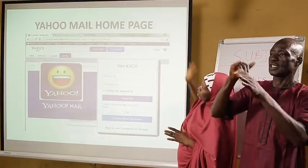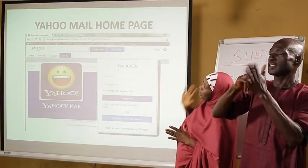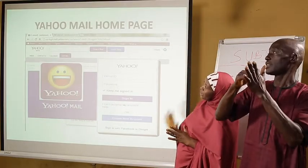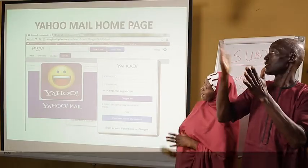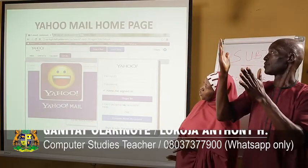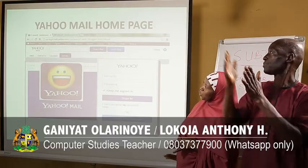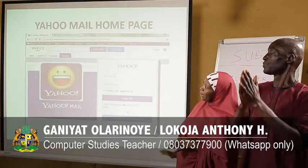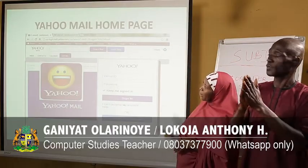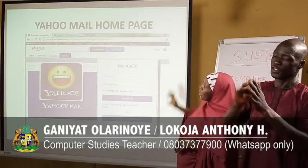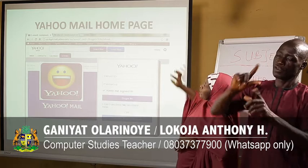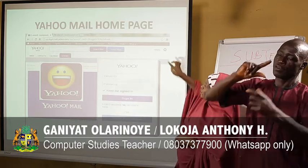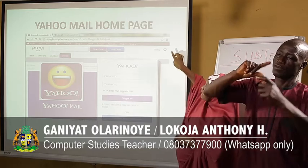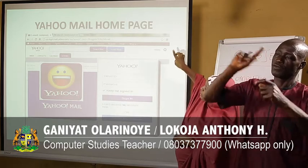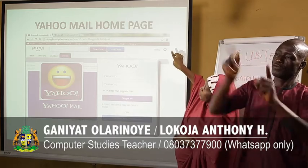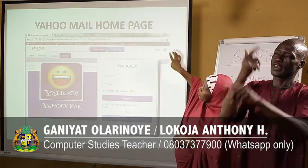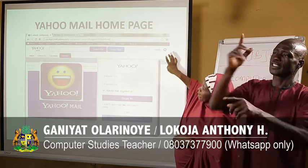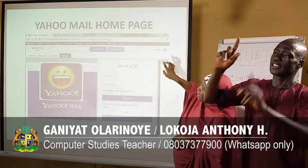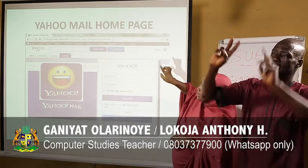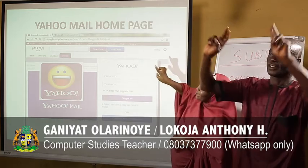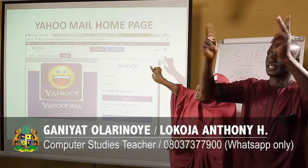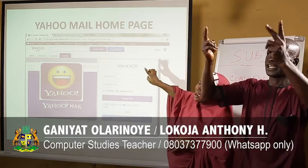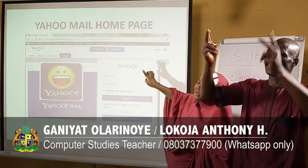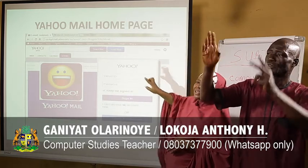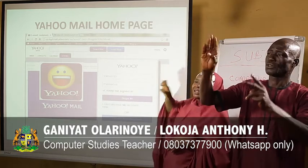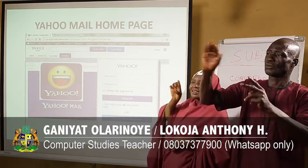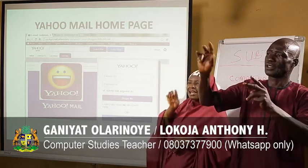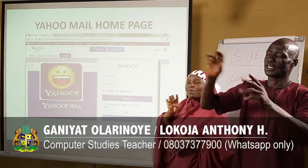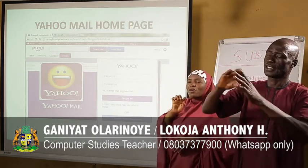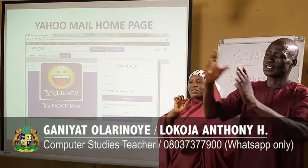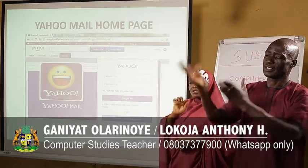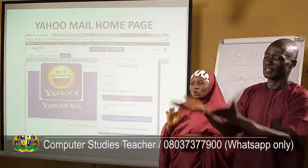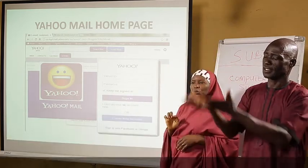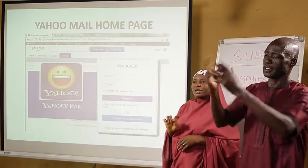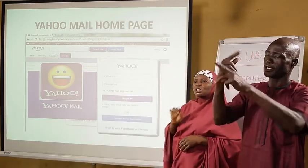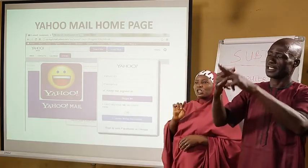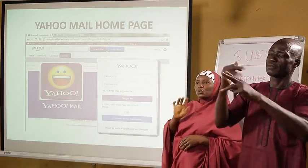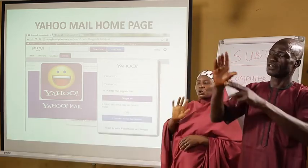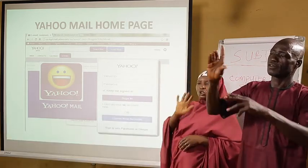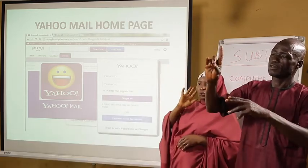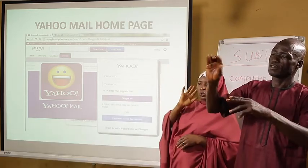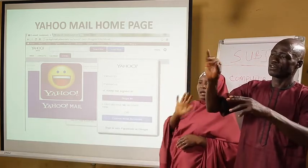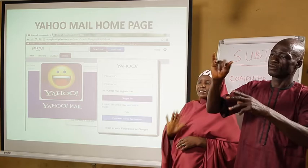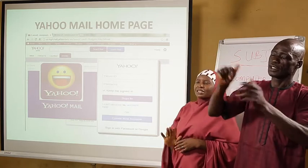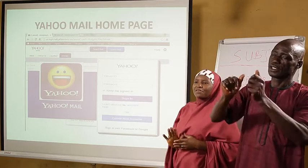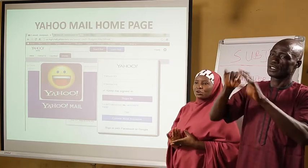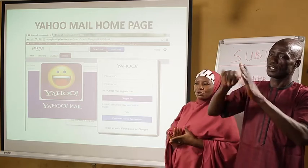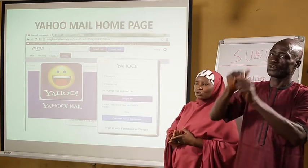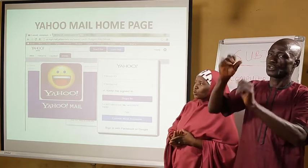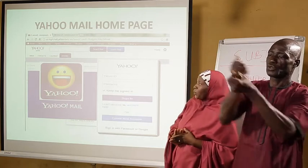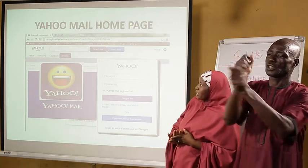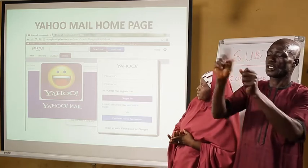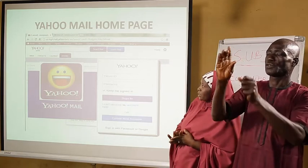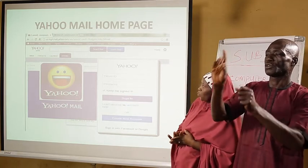what we call the title bar. The title bar is carrying the name of the document in which you save